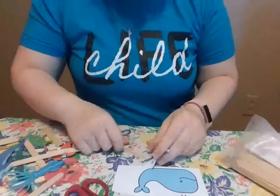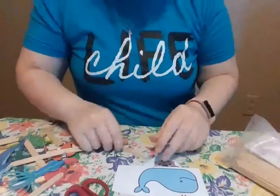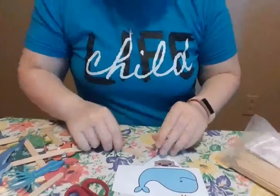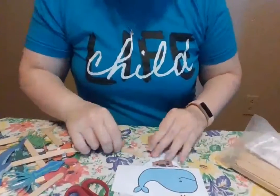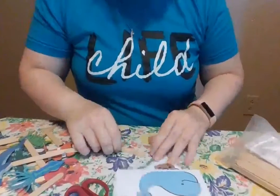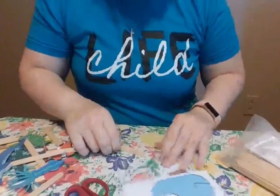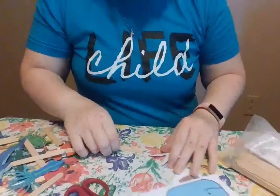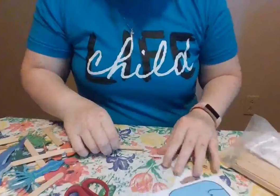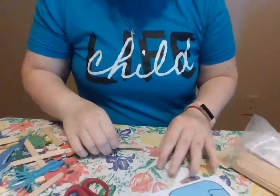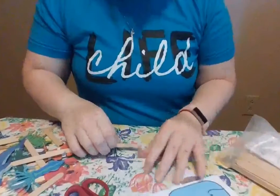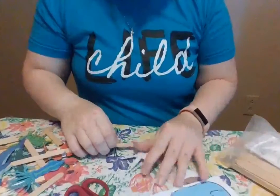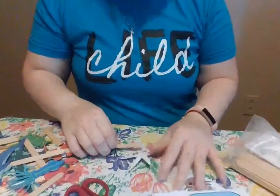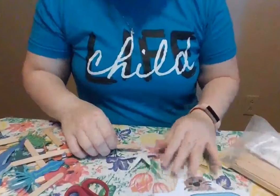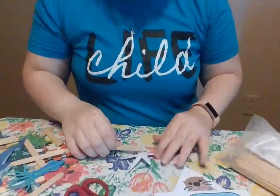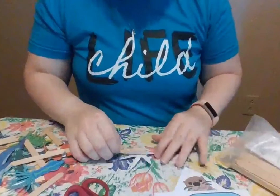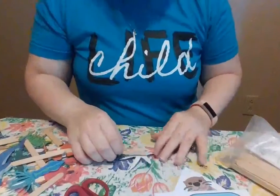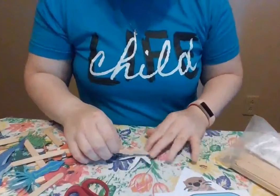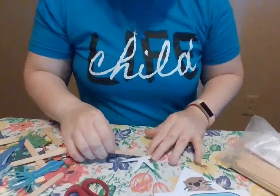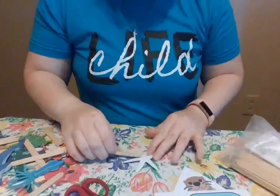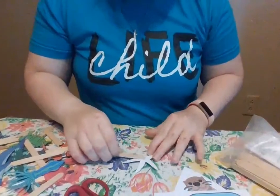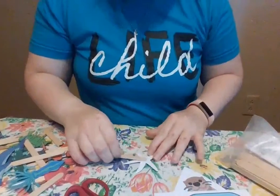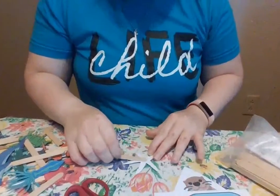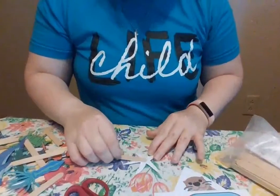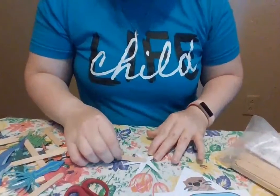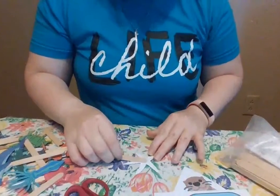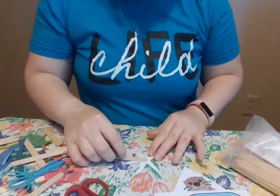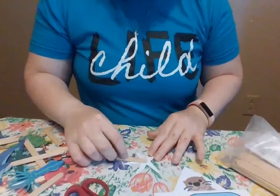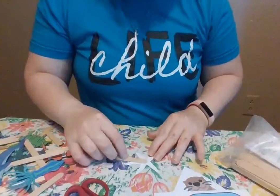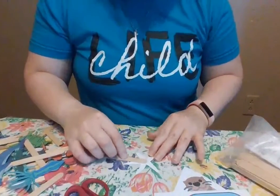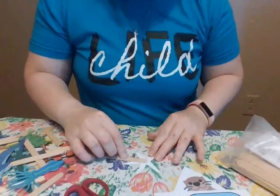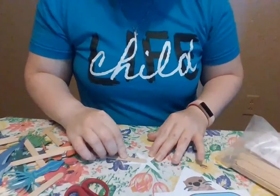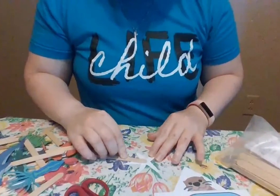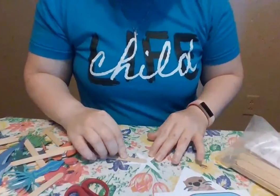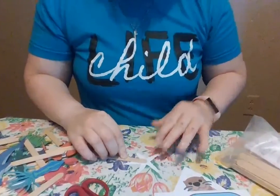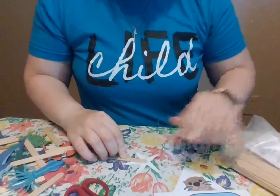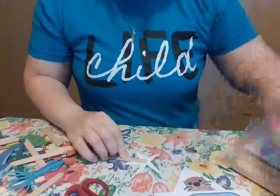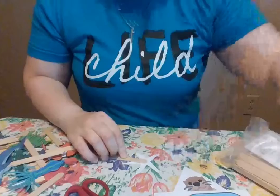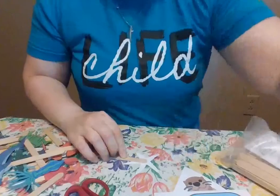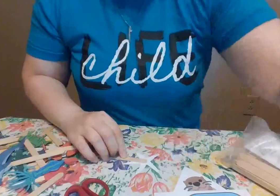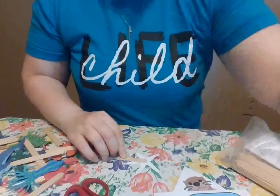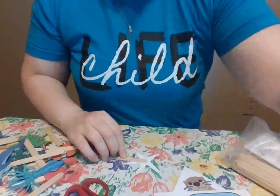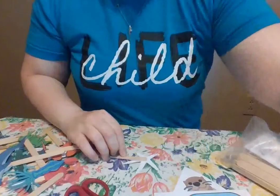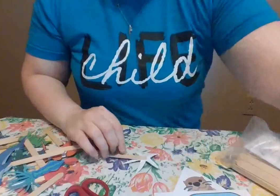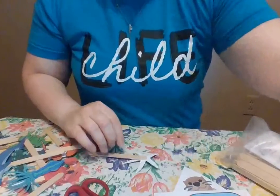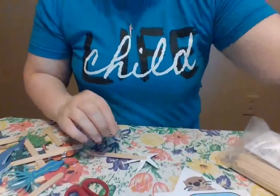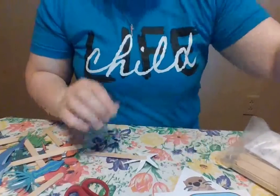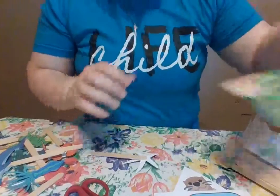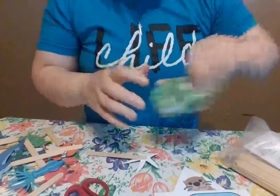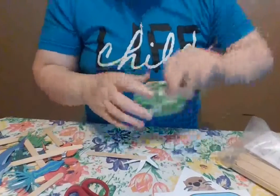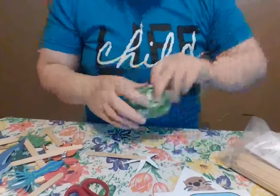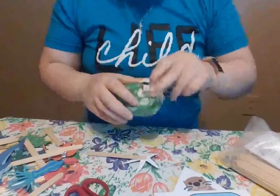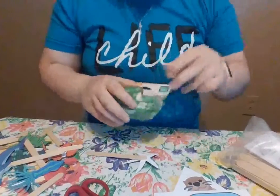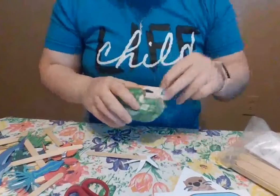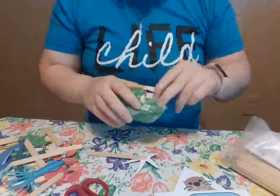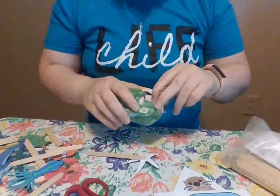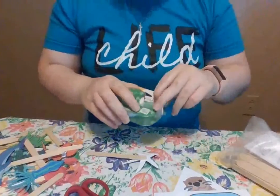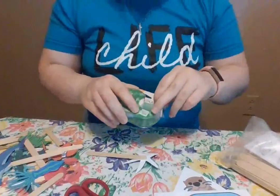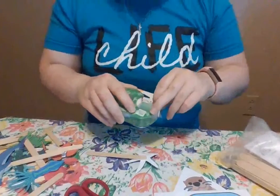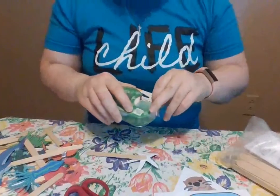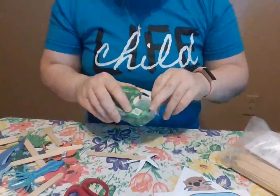like that. And we grab some tape. You can use glue,